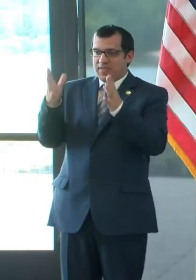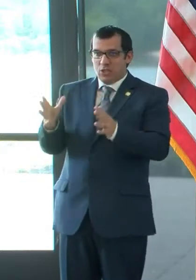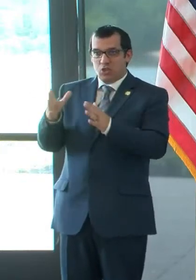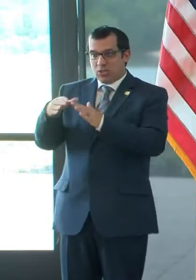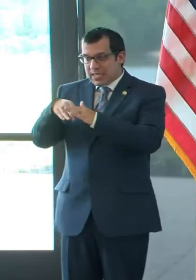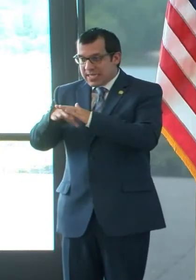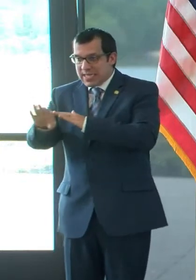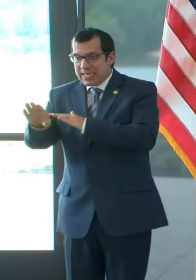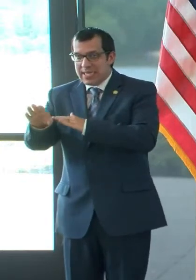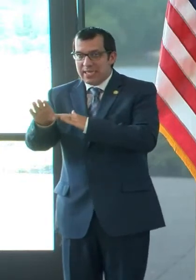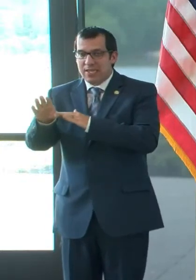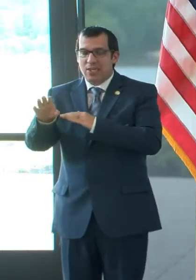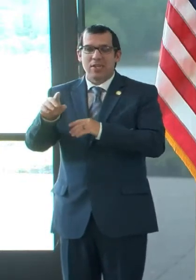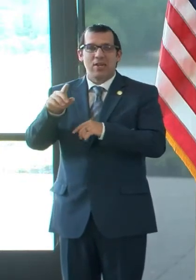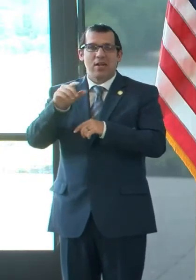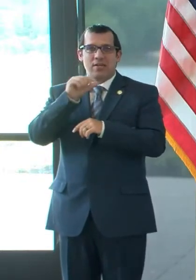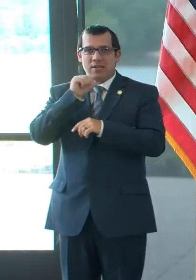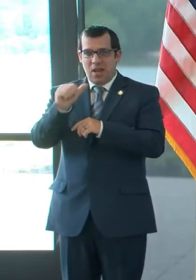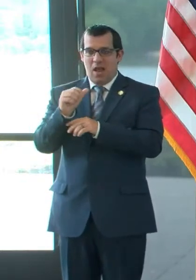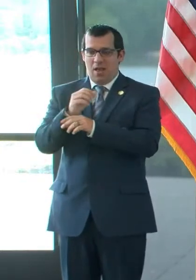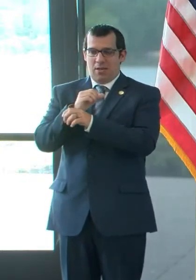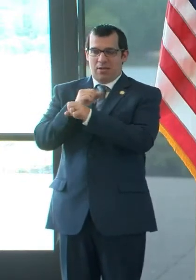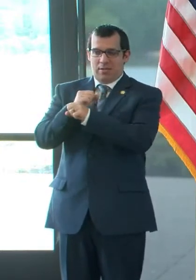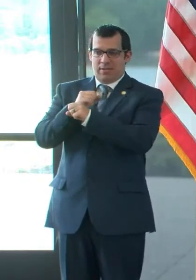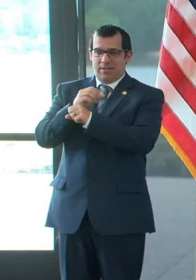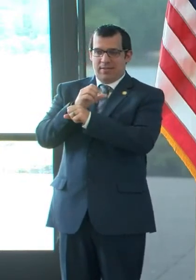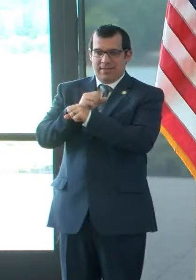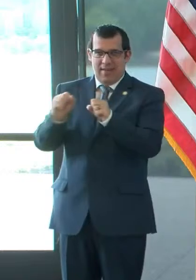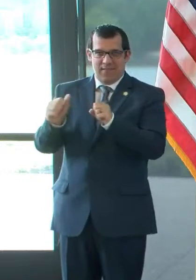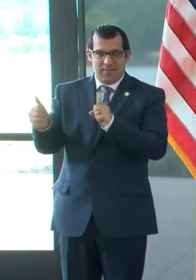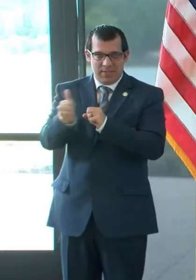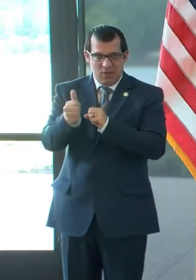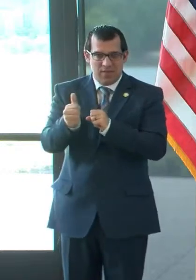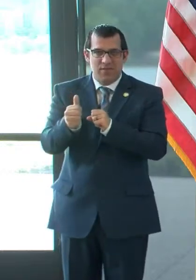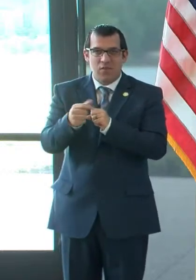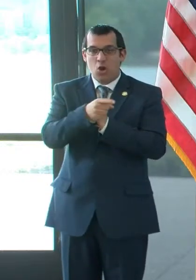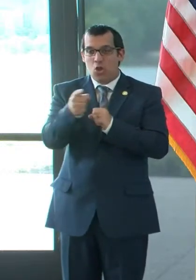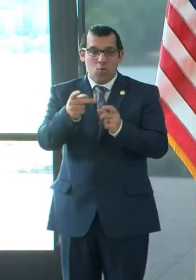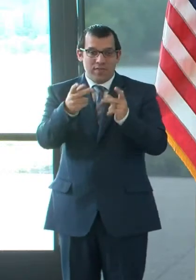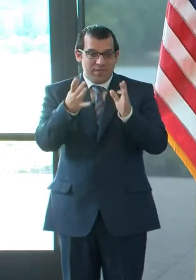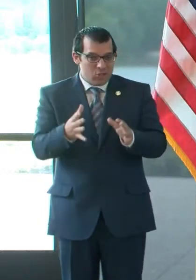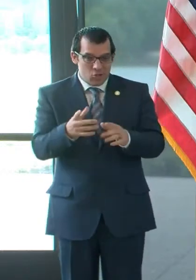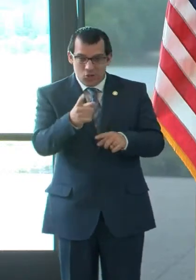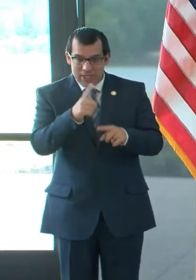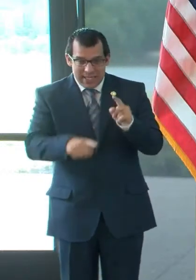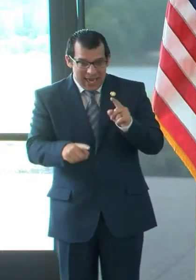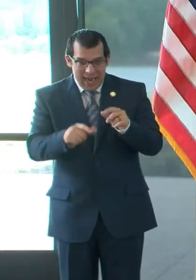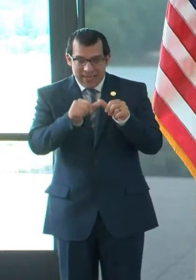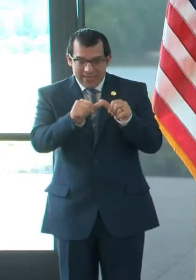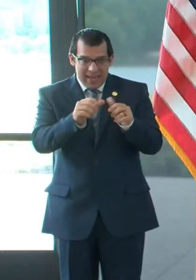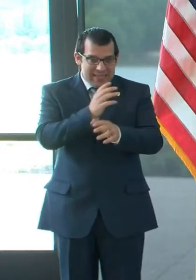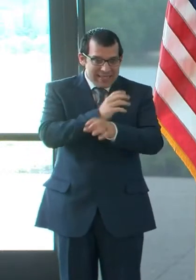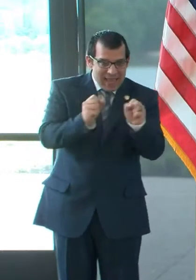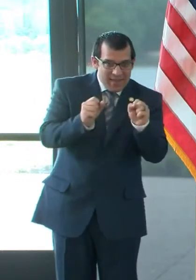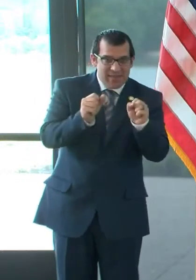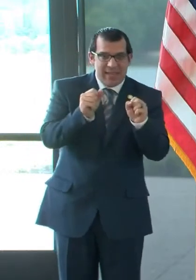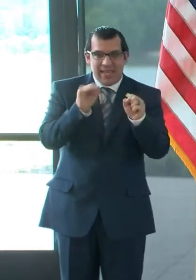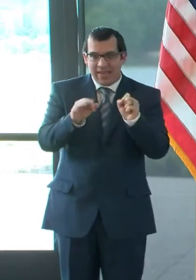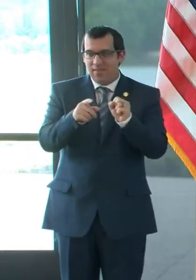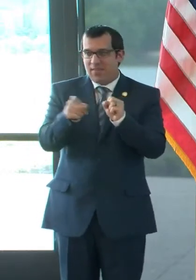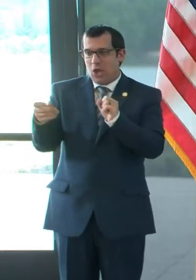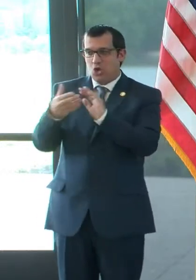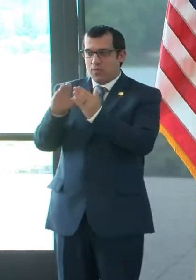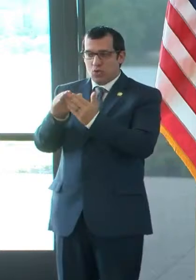those nursing homes cannot remain safe. And those visitors won't be able to remain safe if their